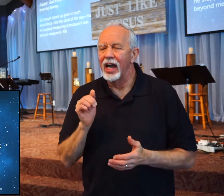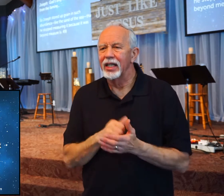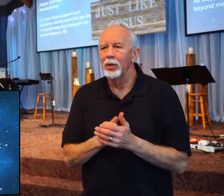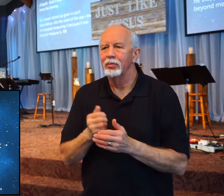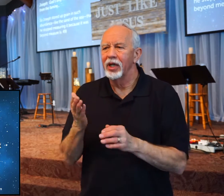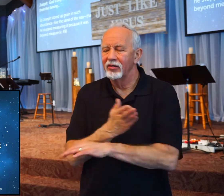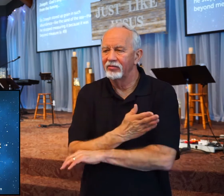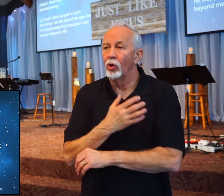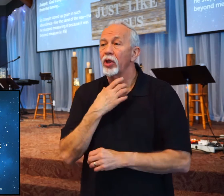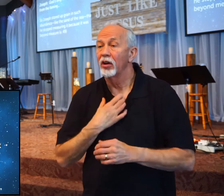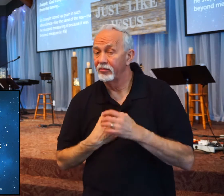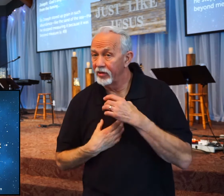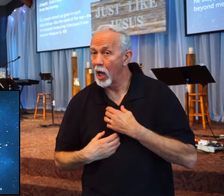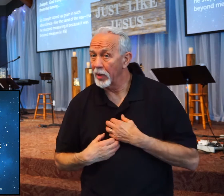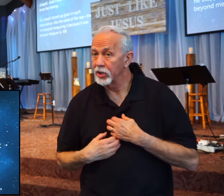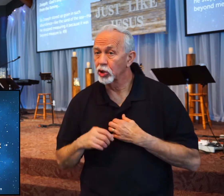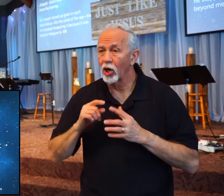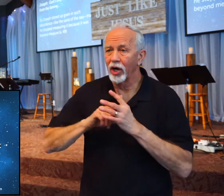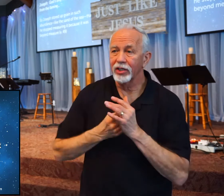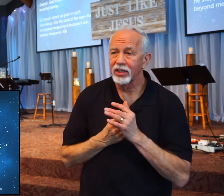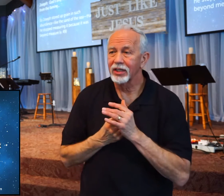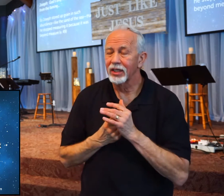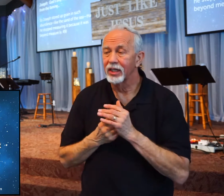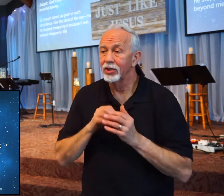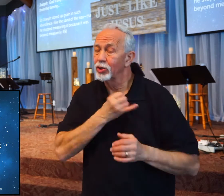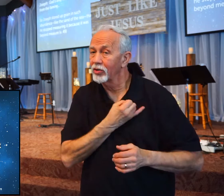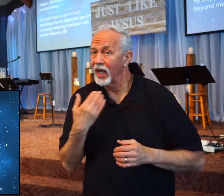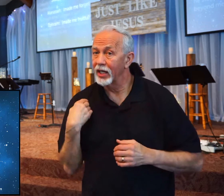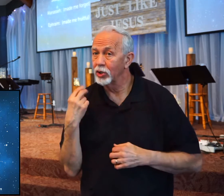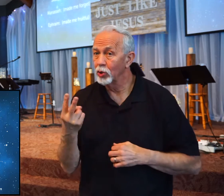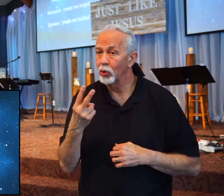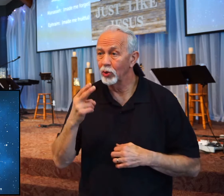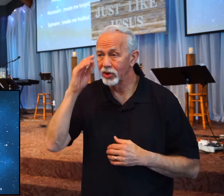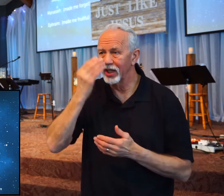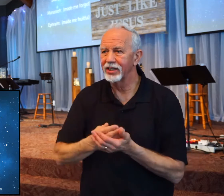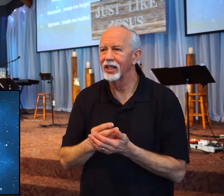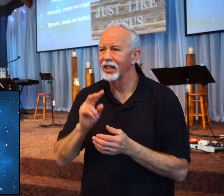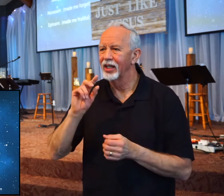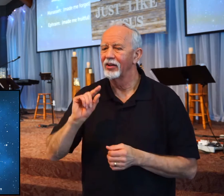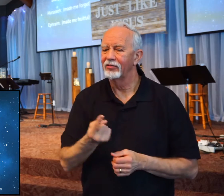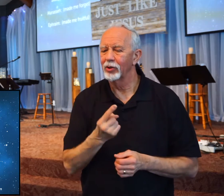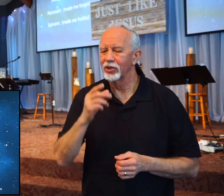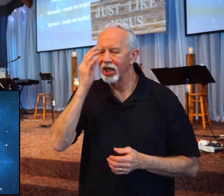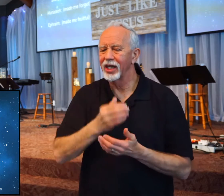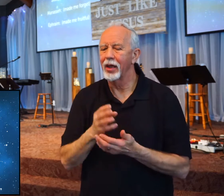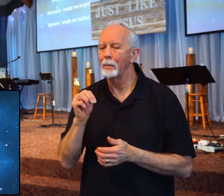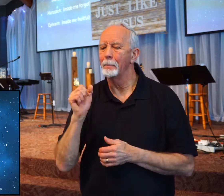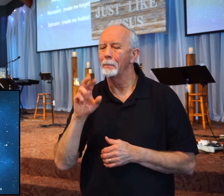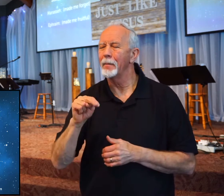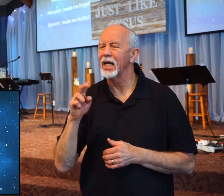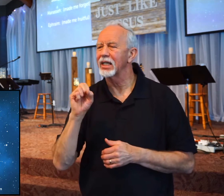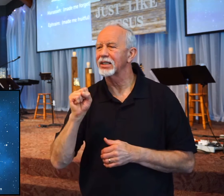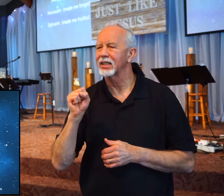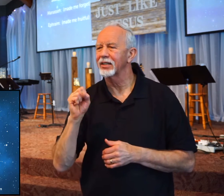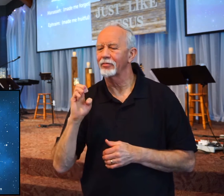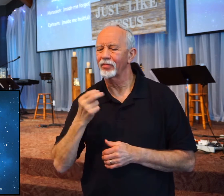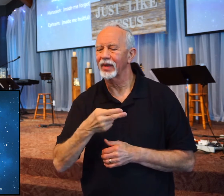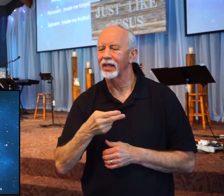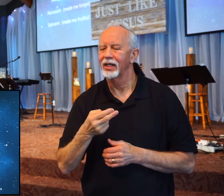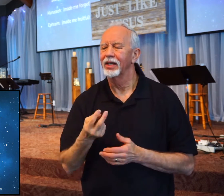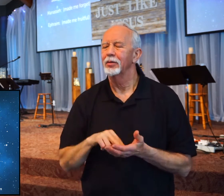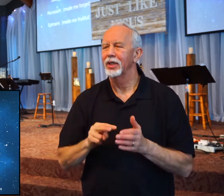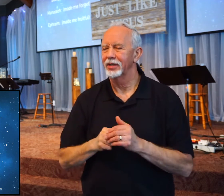before the famine came, Joseph had two sons. The first son's name was Manasseh,